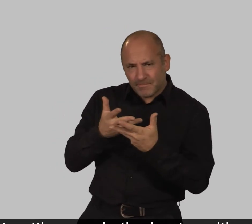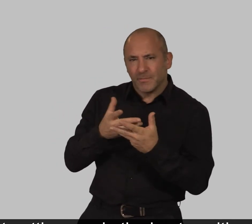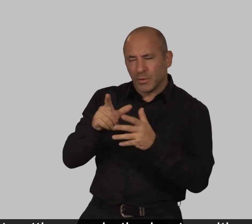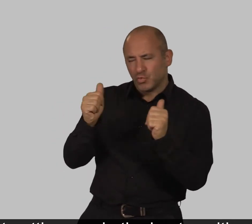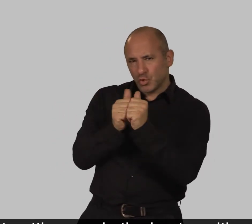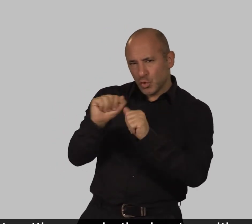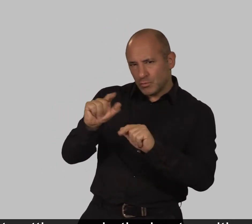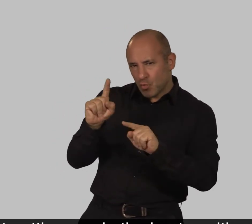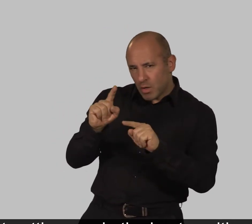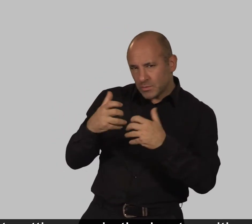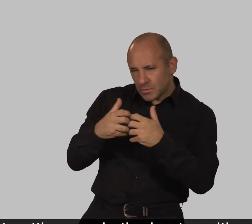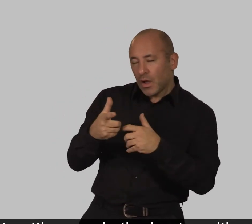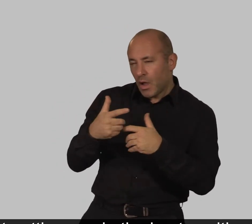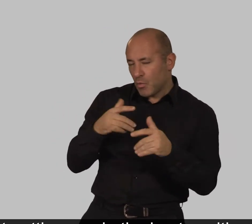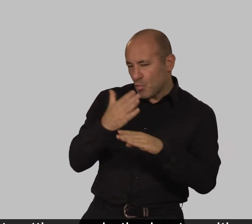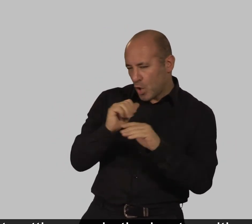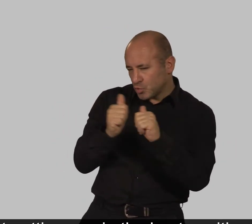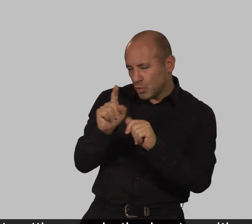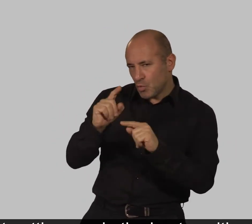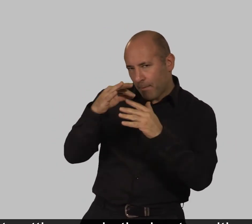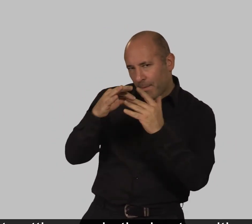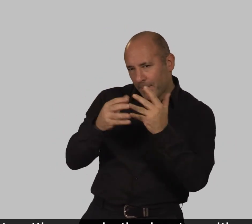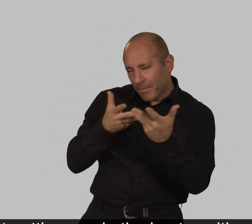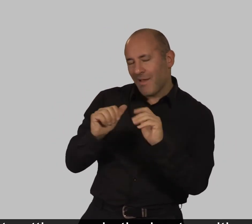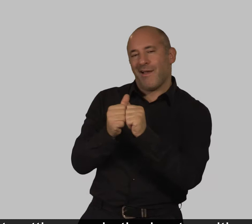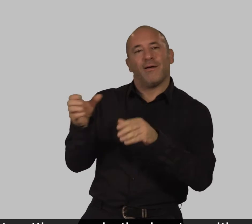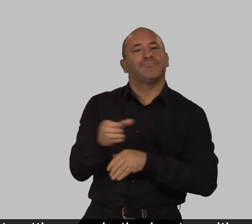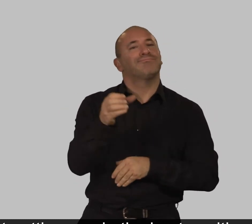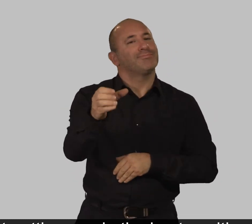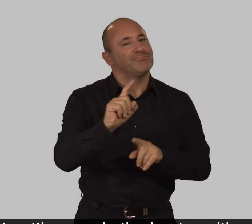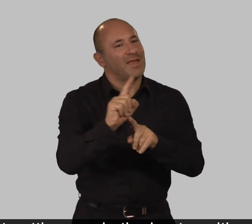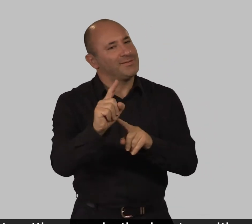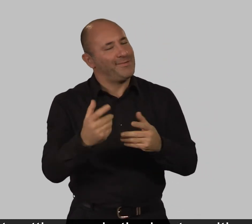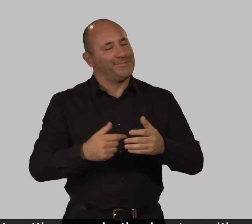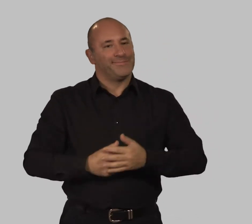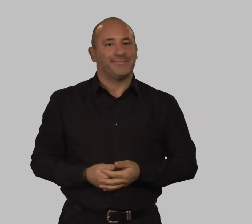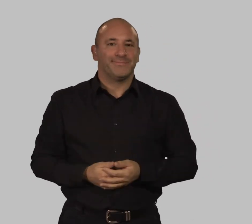away, but putting you in the best position for when you do look for work.